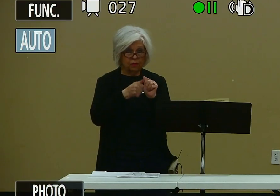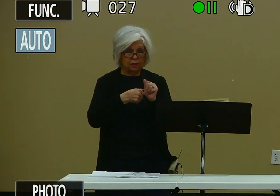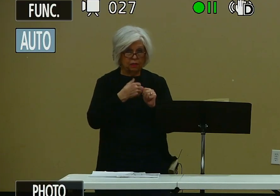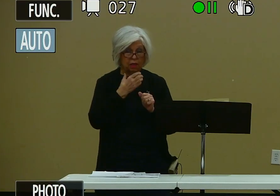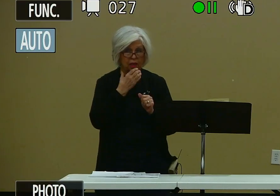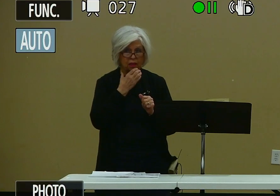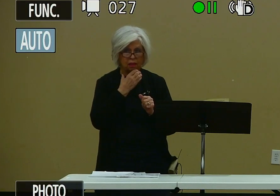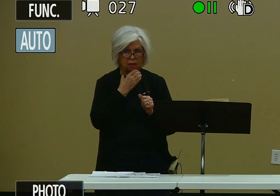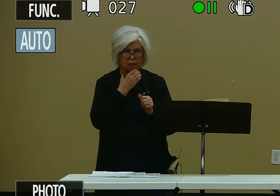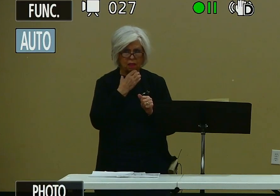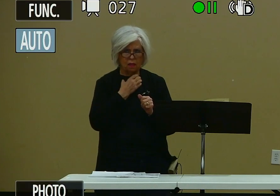every